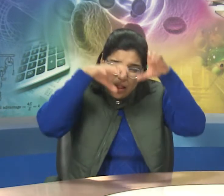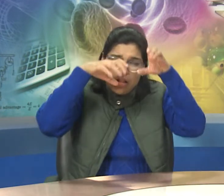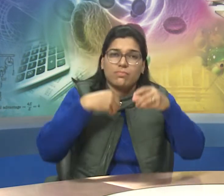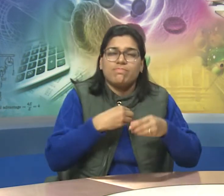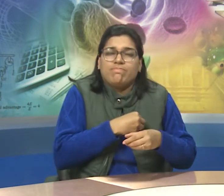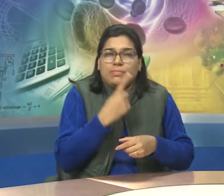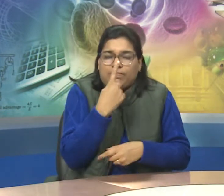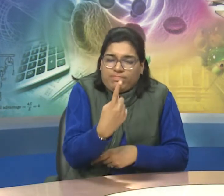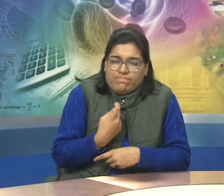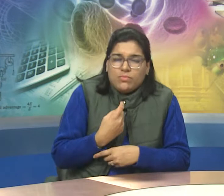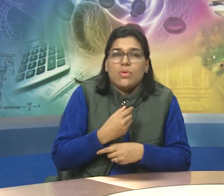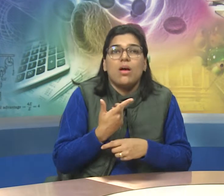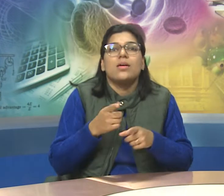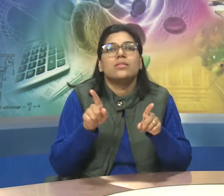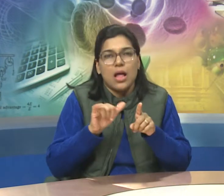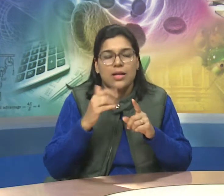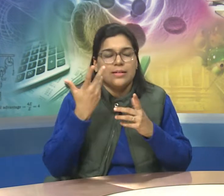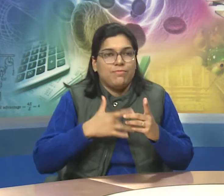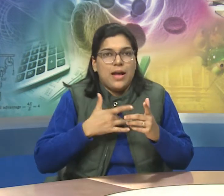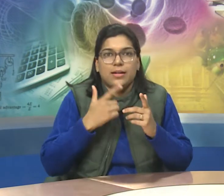and above all,